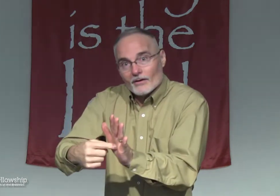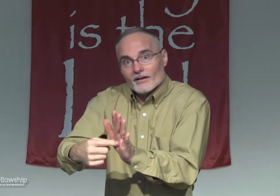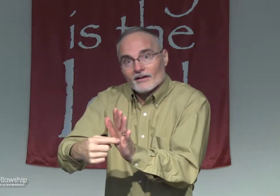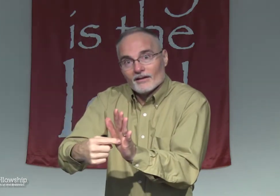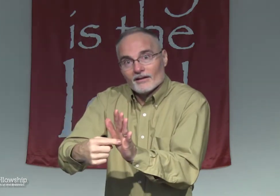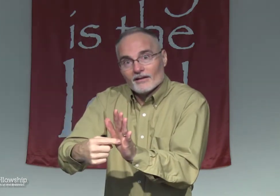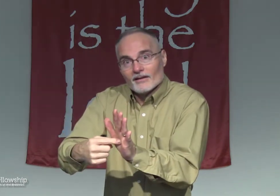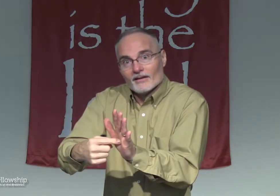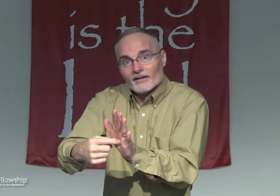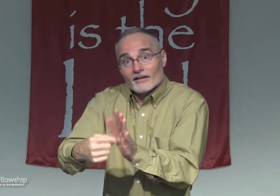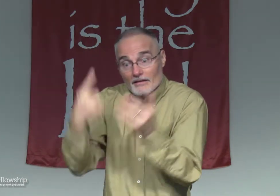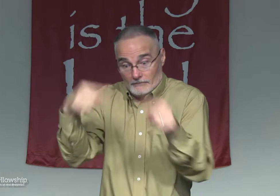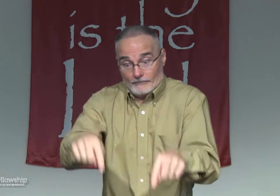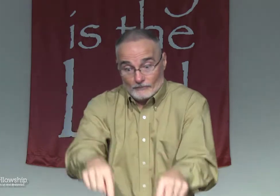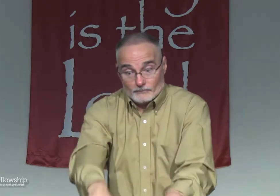meaning his example.